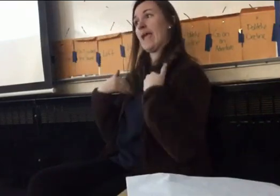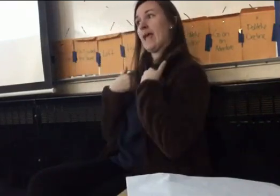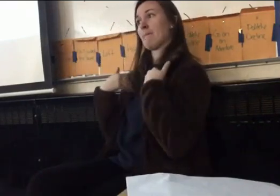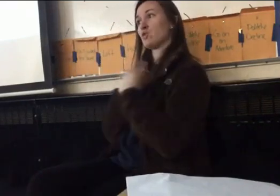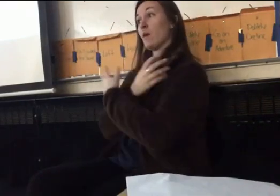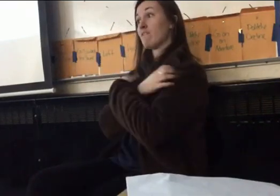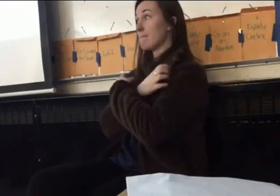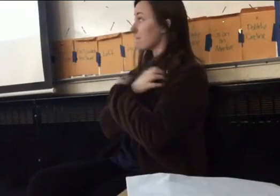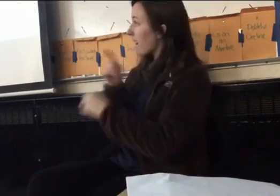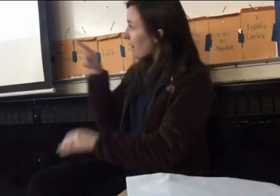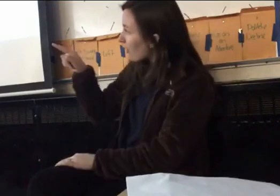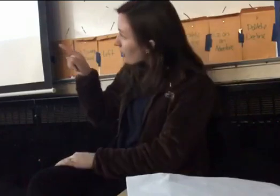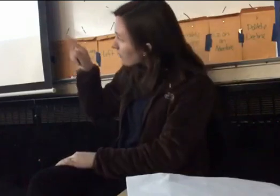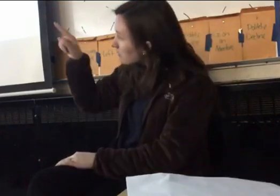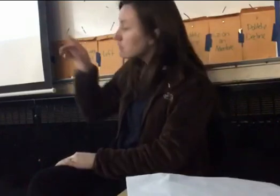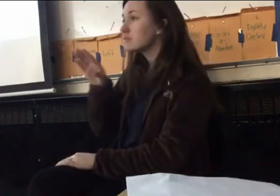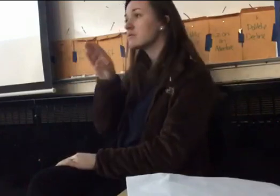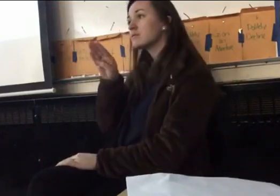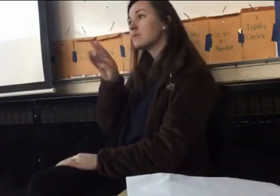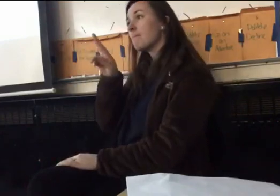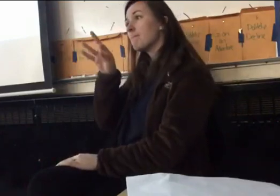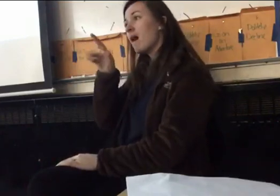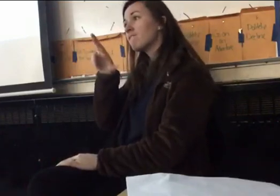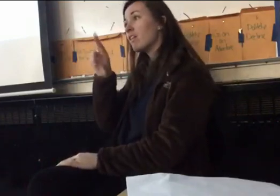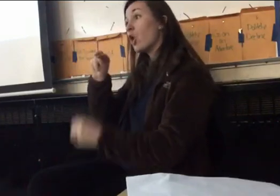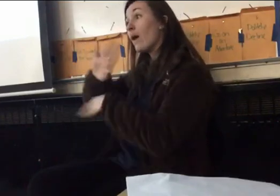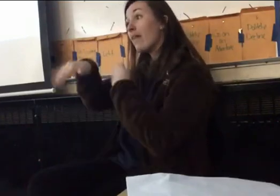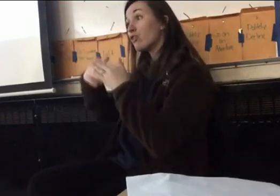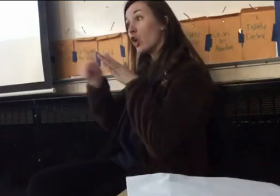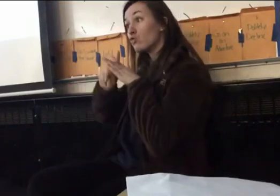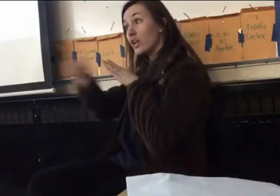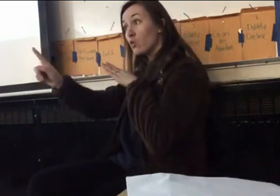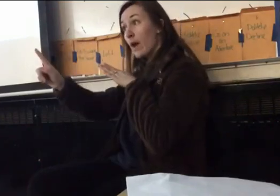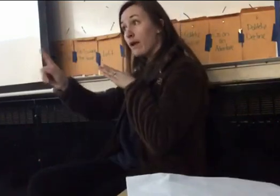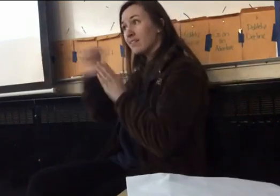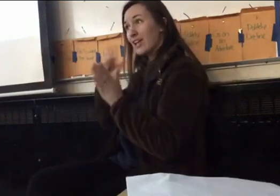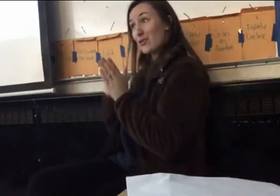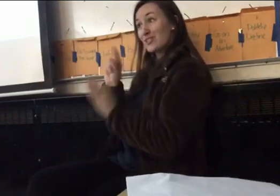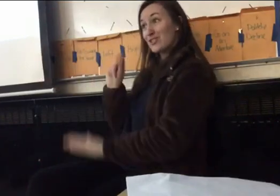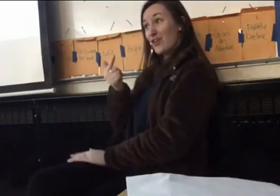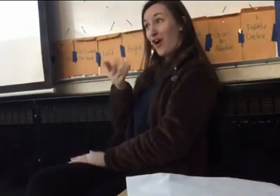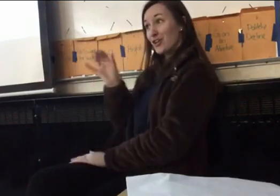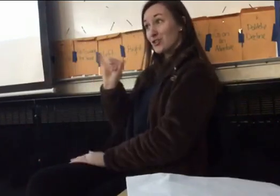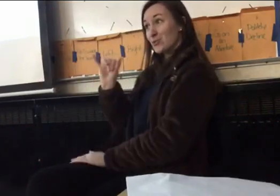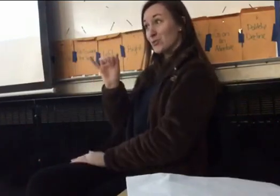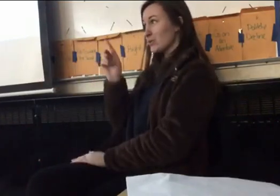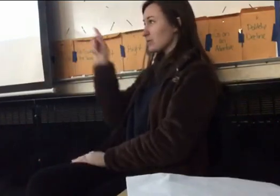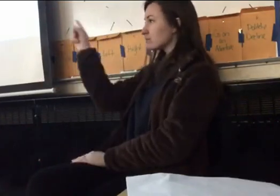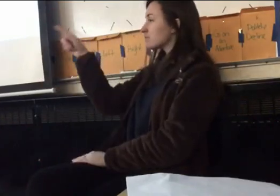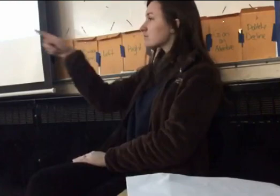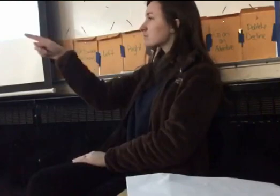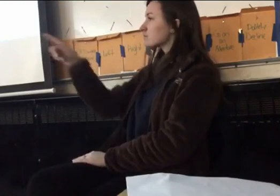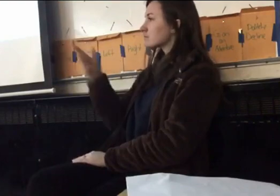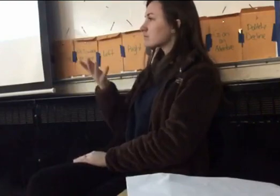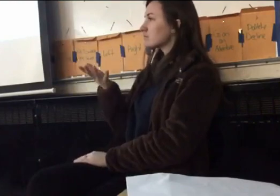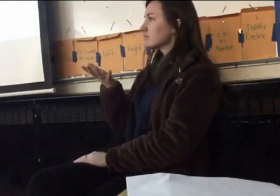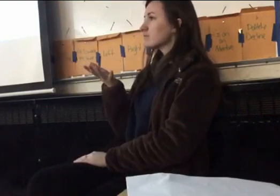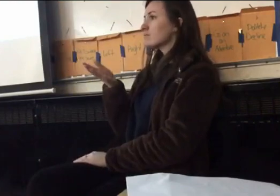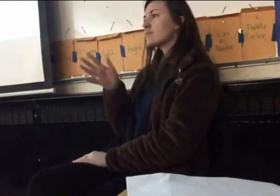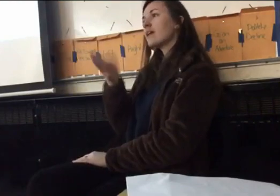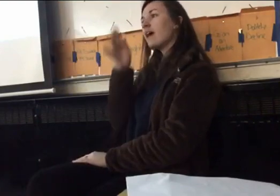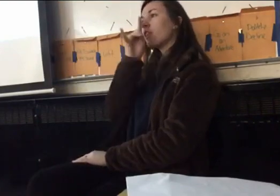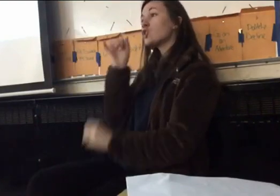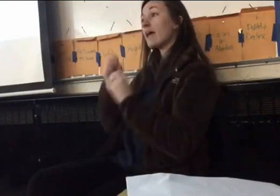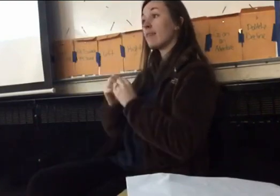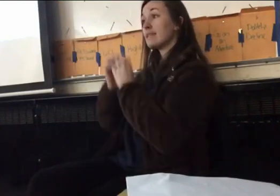You have a bear here. You have buffalo here. They're all running away. Also, there's a dog over here. Yes. It kind of looks like the